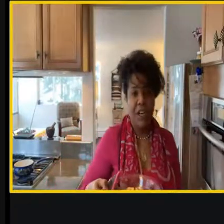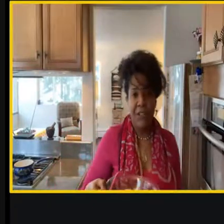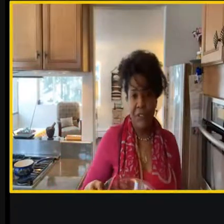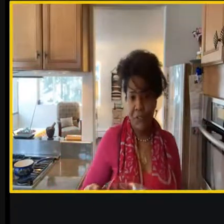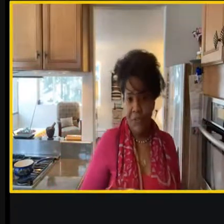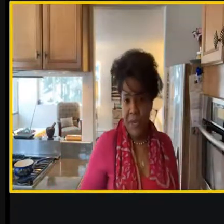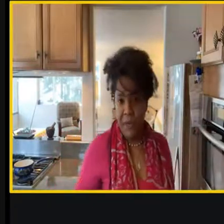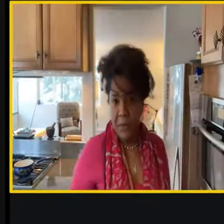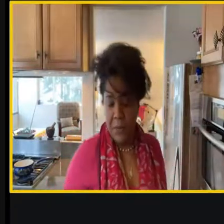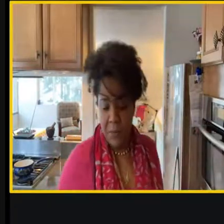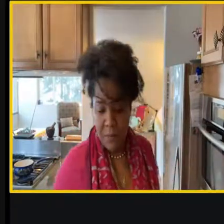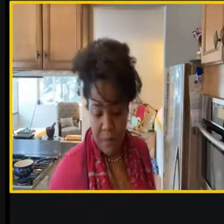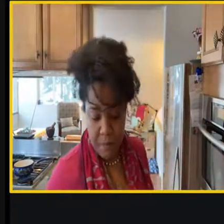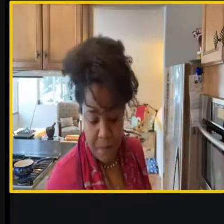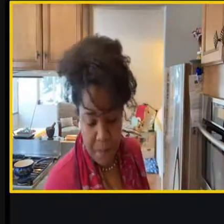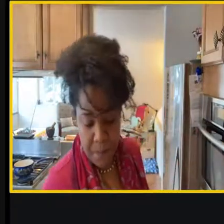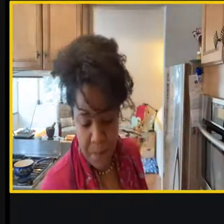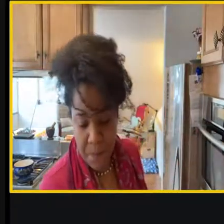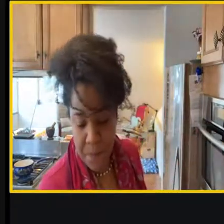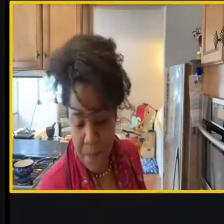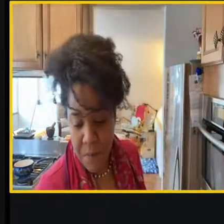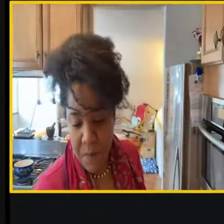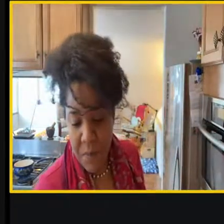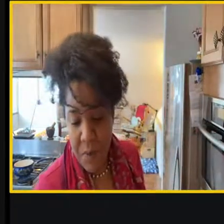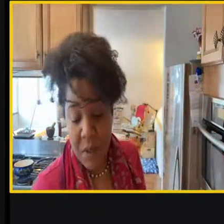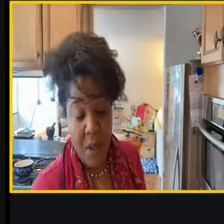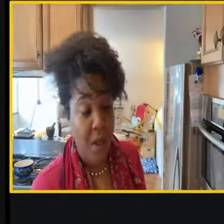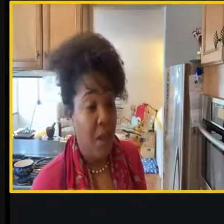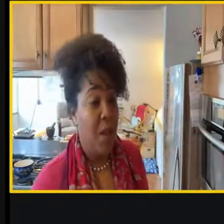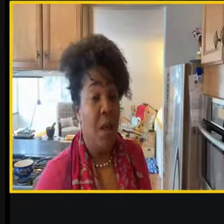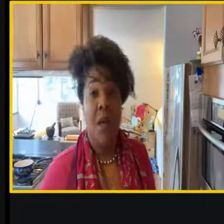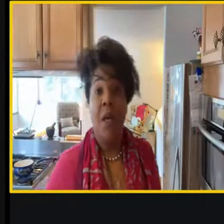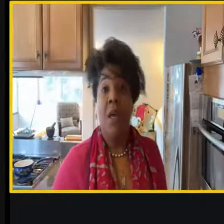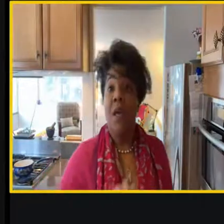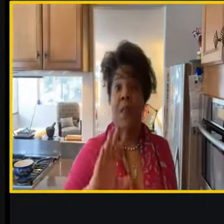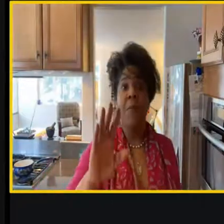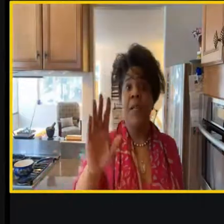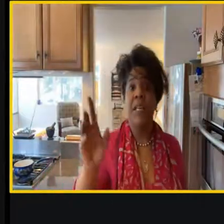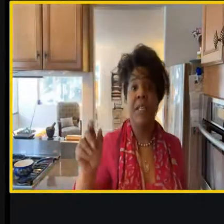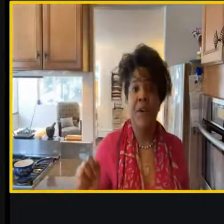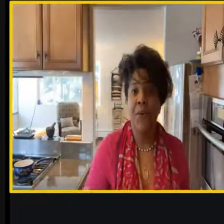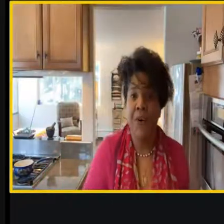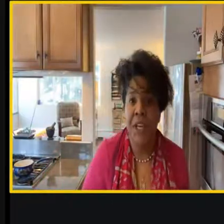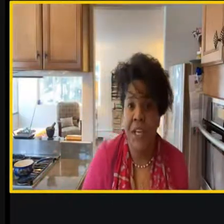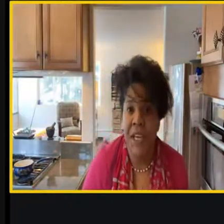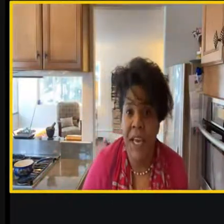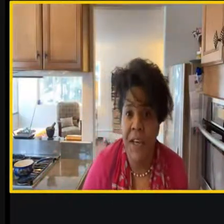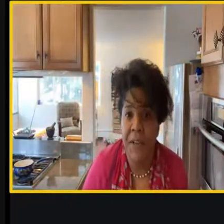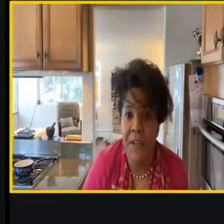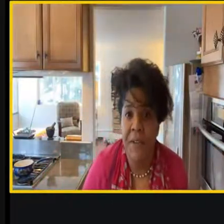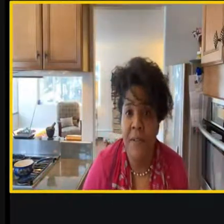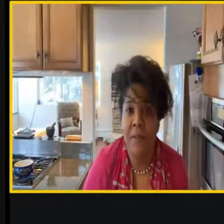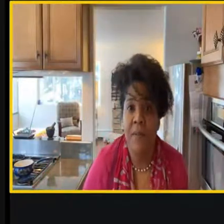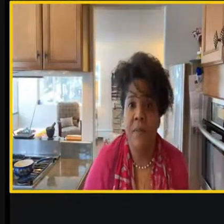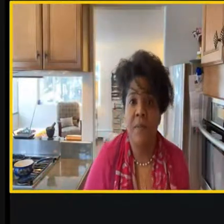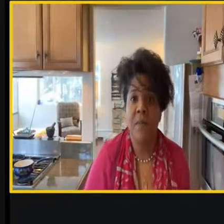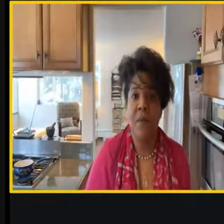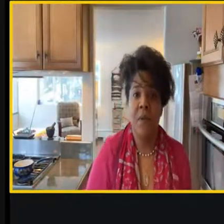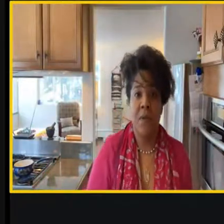Stabbed, shot, and strangled. The police aren't working any